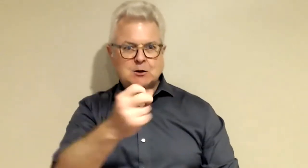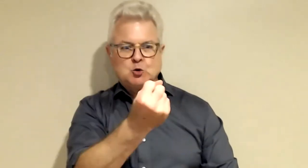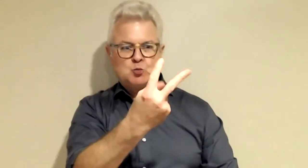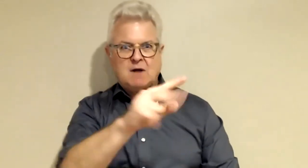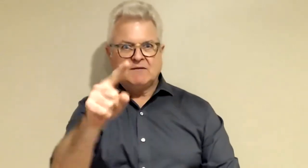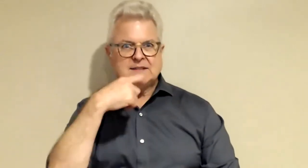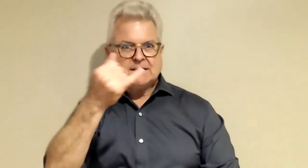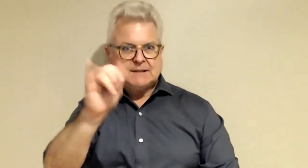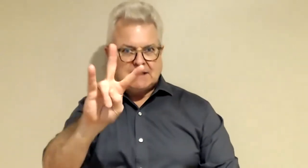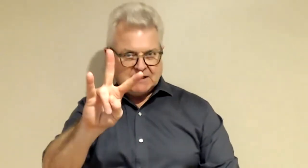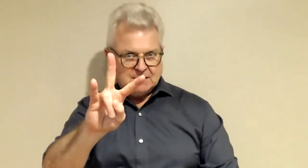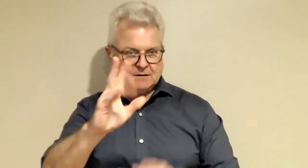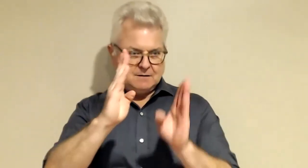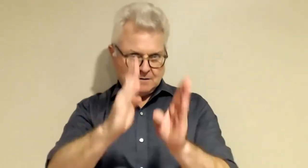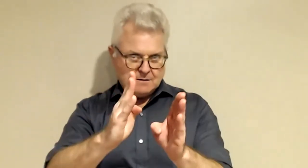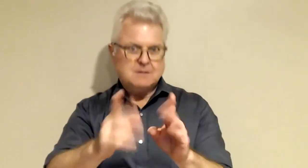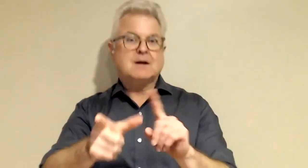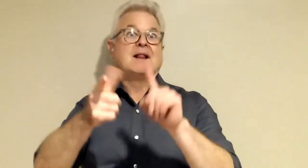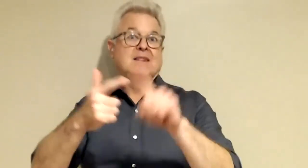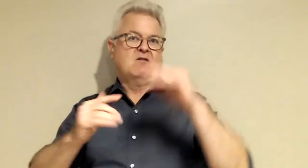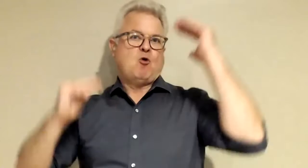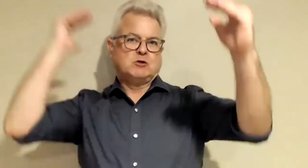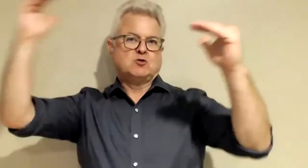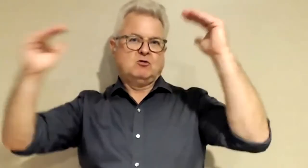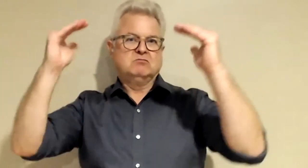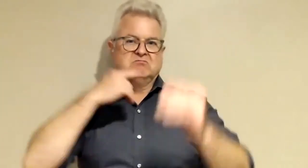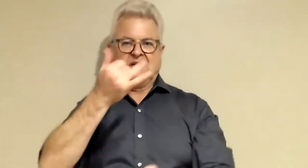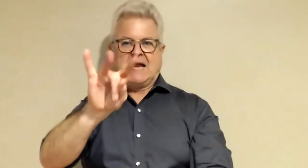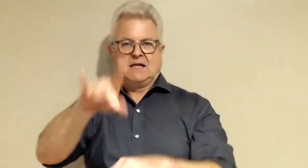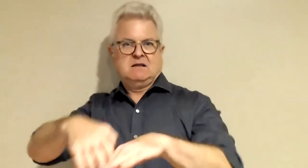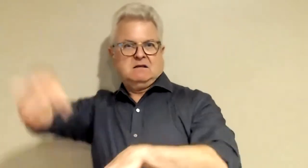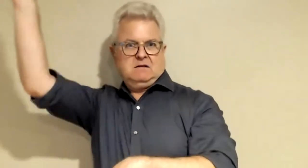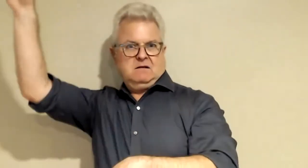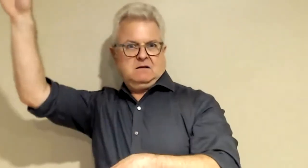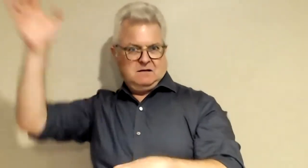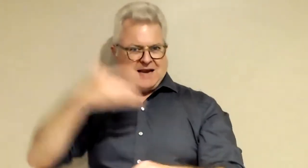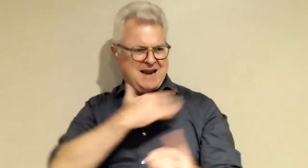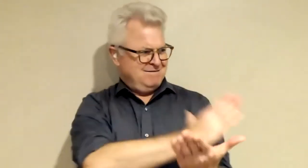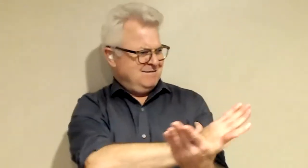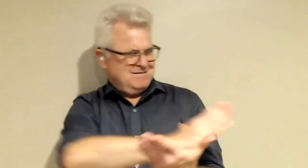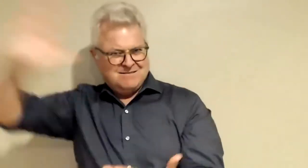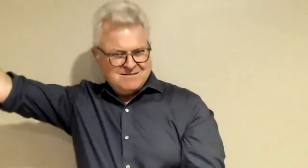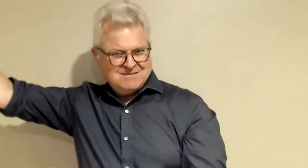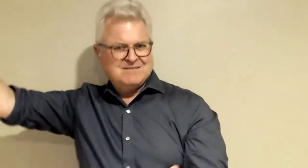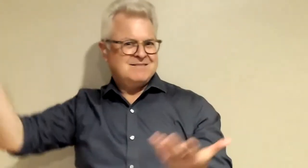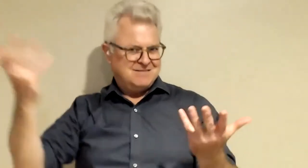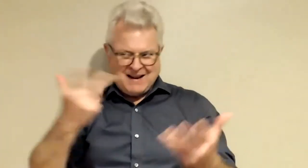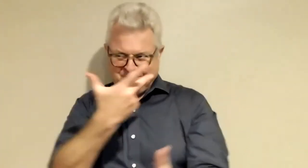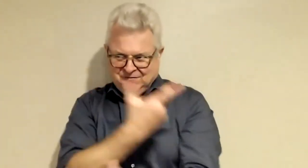approved. Teenagers between 12 and 17, the vaccines have been approved for them. And then the adults from 18 and above. So there